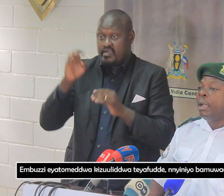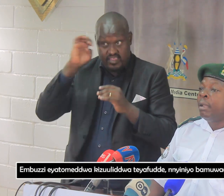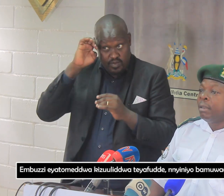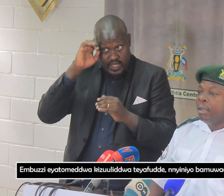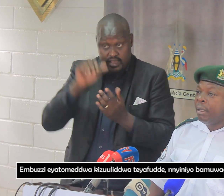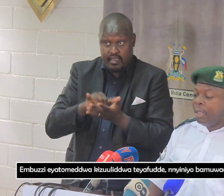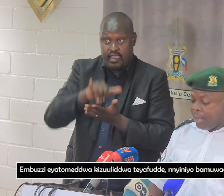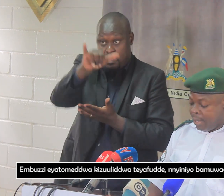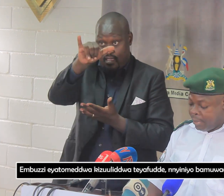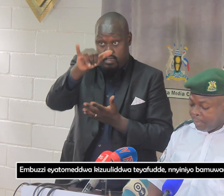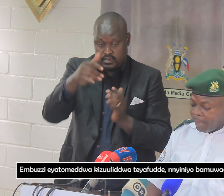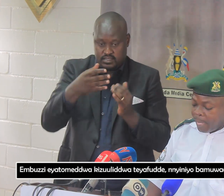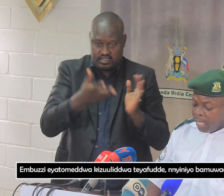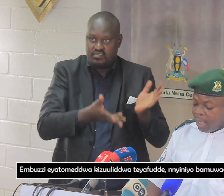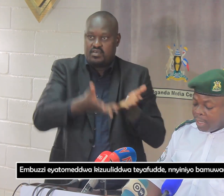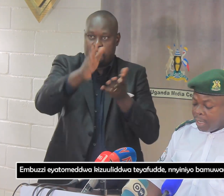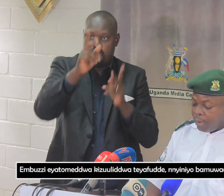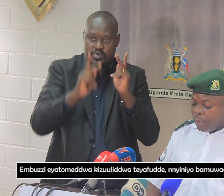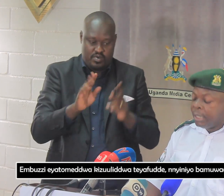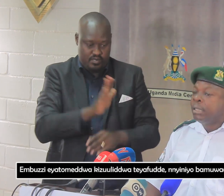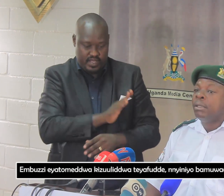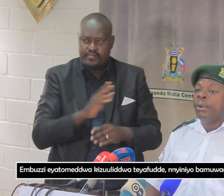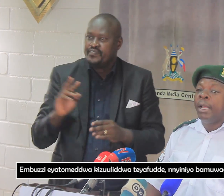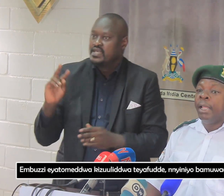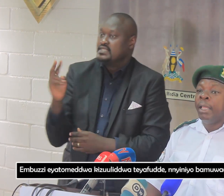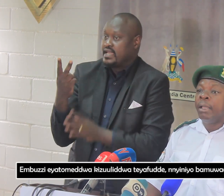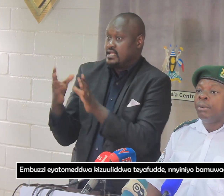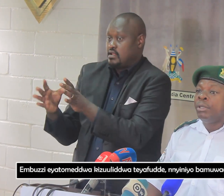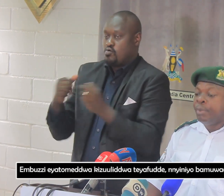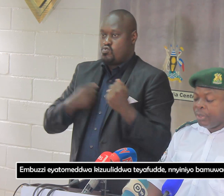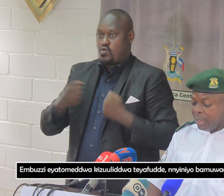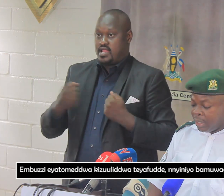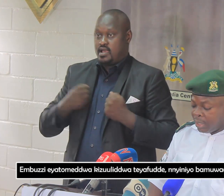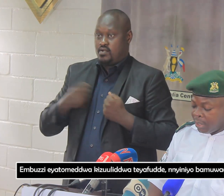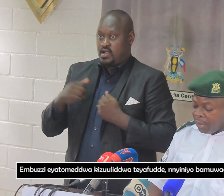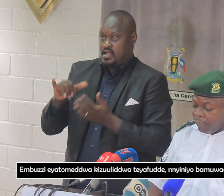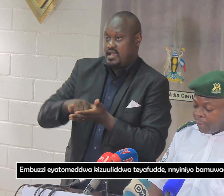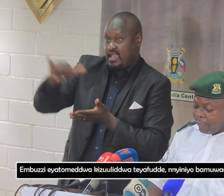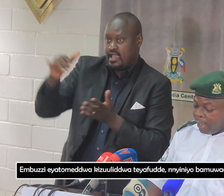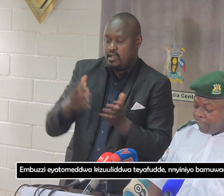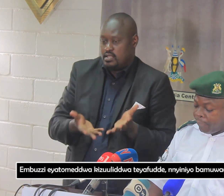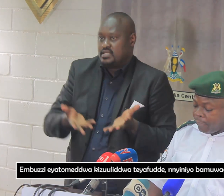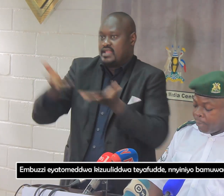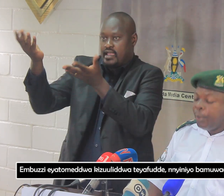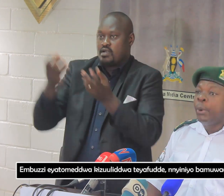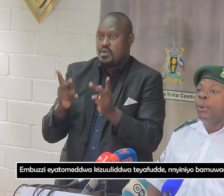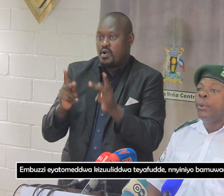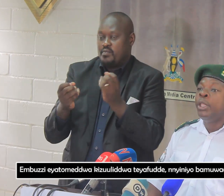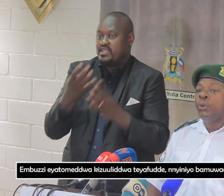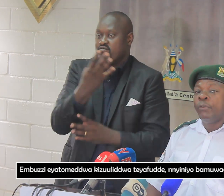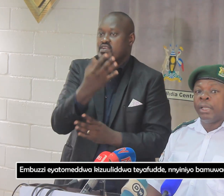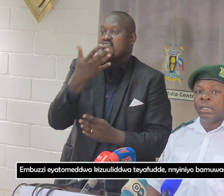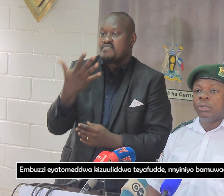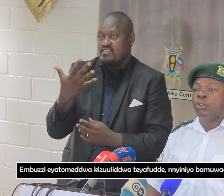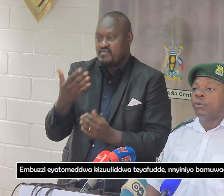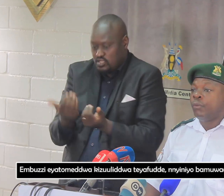Ethiopian Airline. The other was Rwanda Air, which repatriated 45 people with